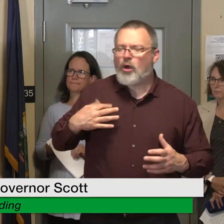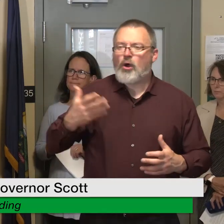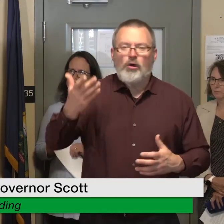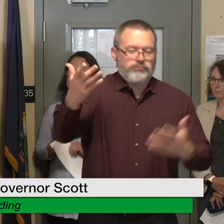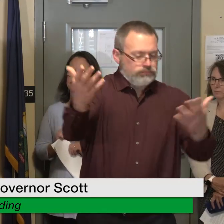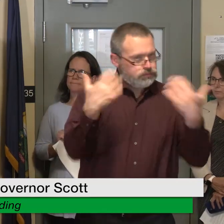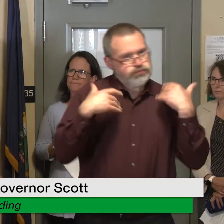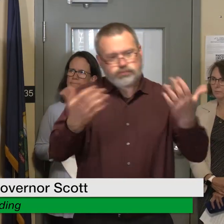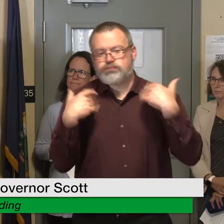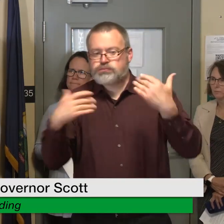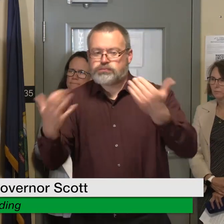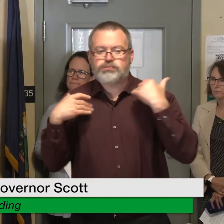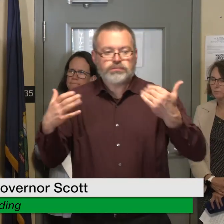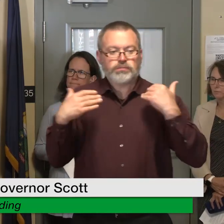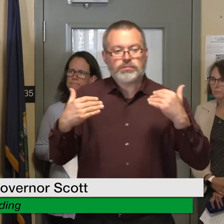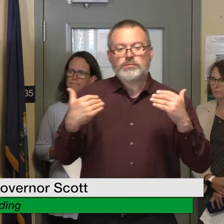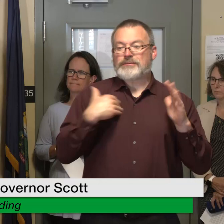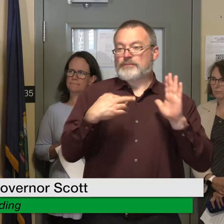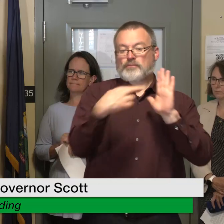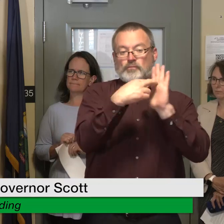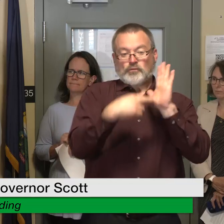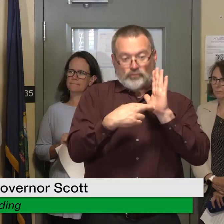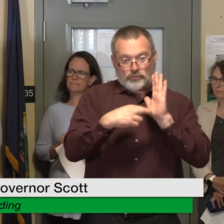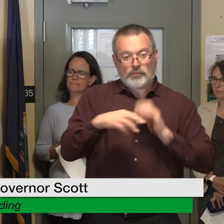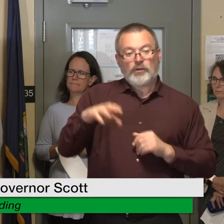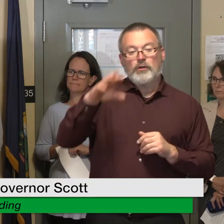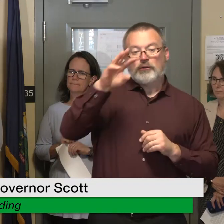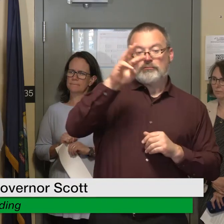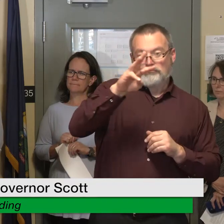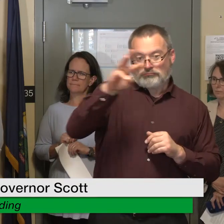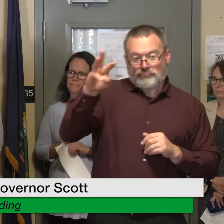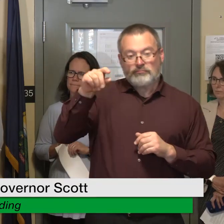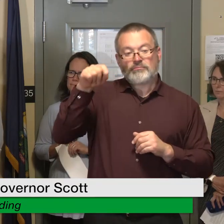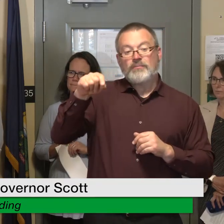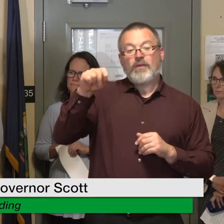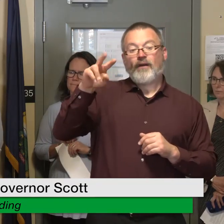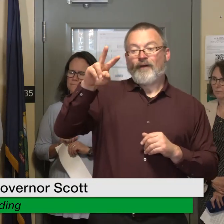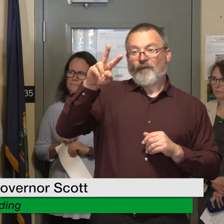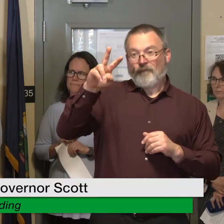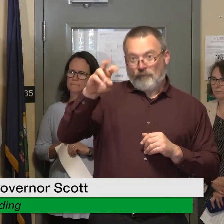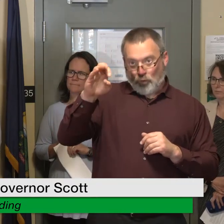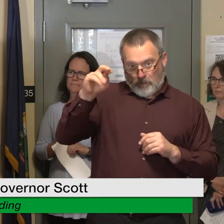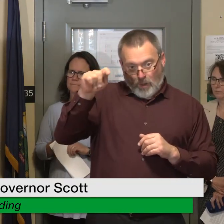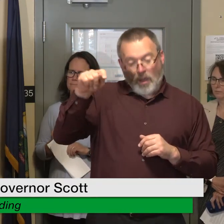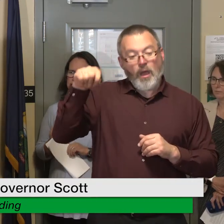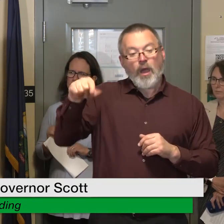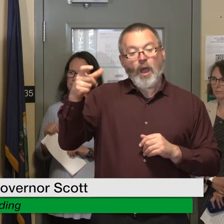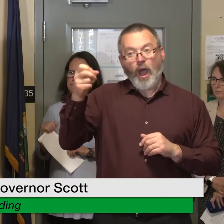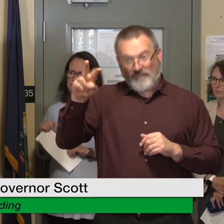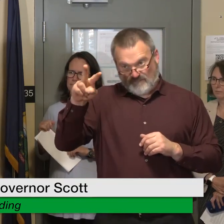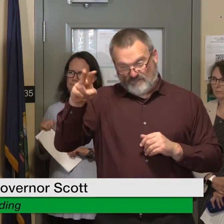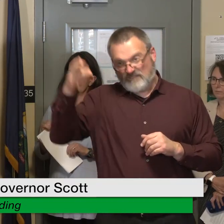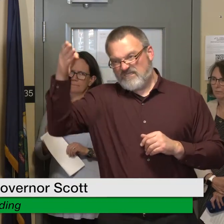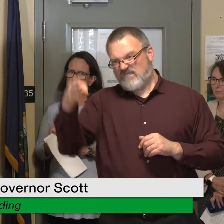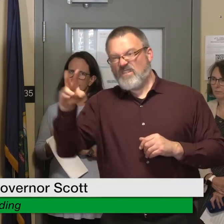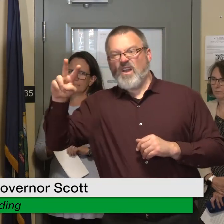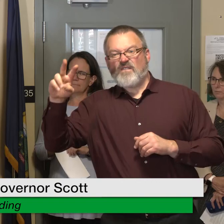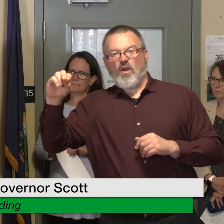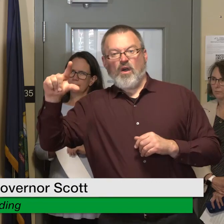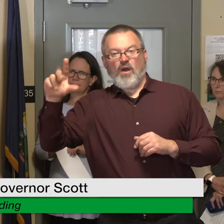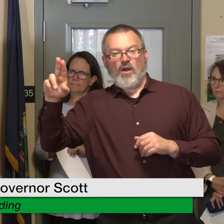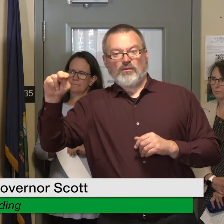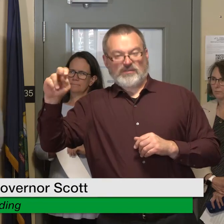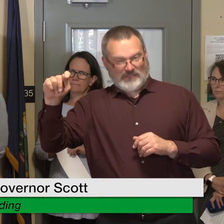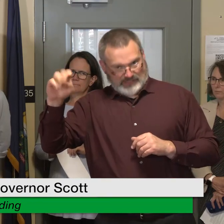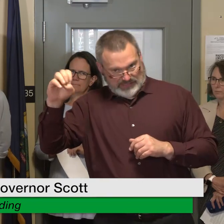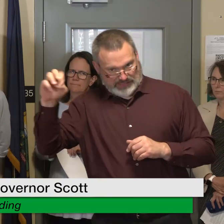register at www.vermont.gov/volunteer. and there are also certainly many local volunteer